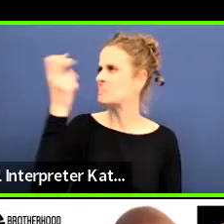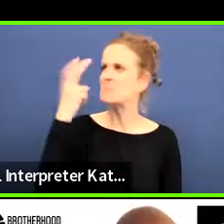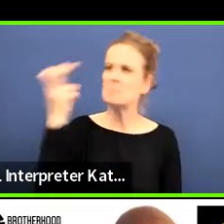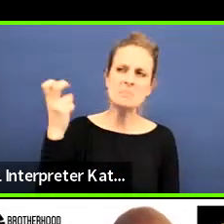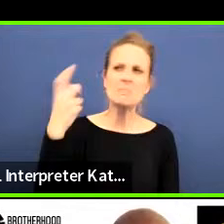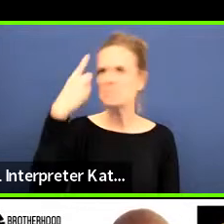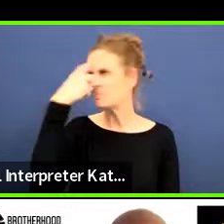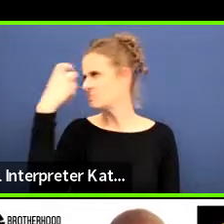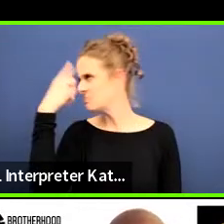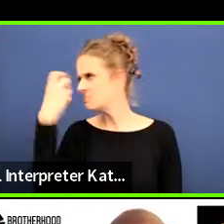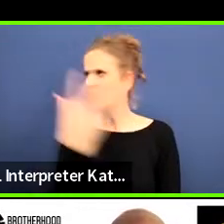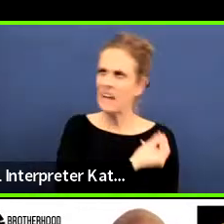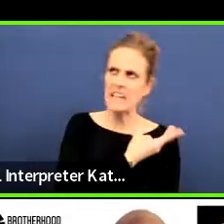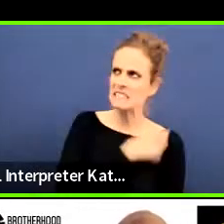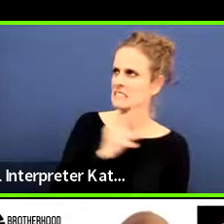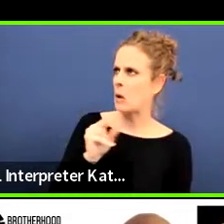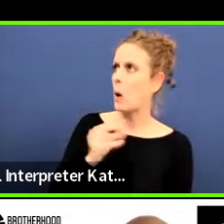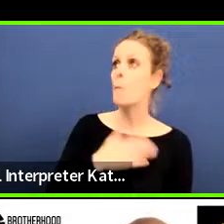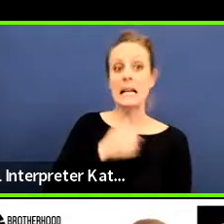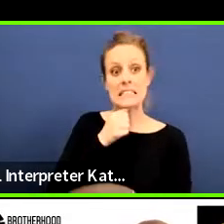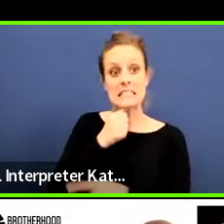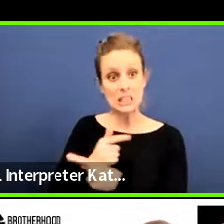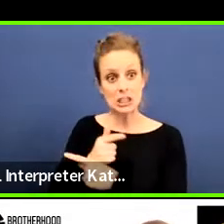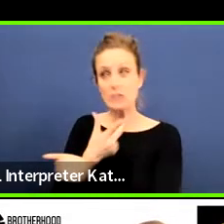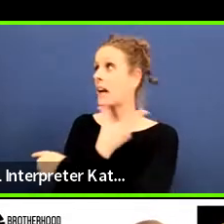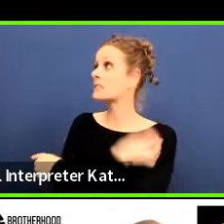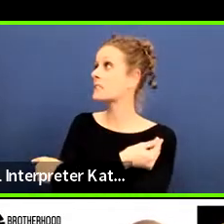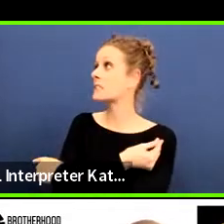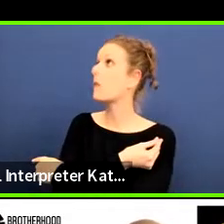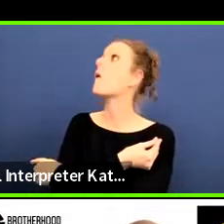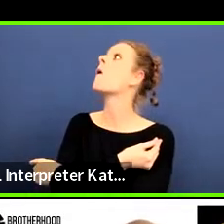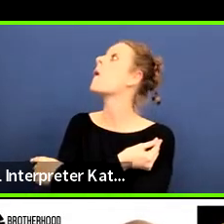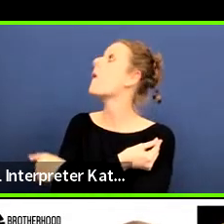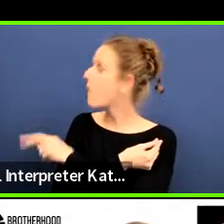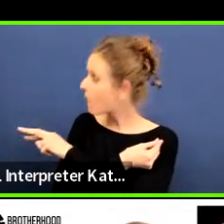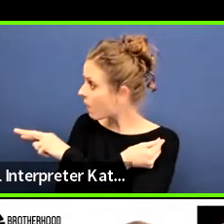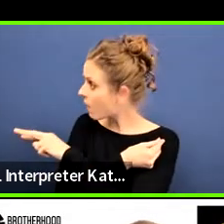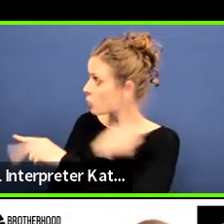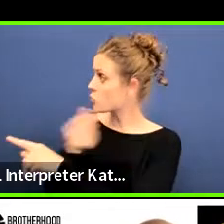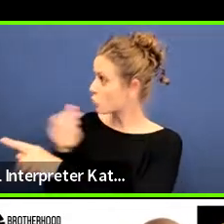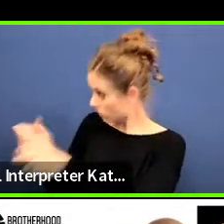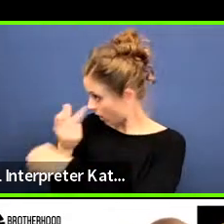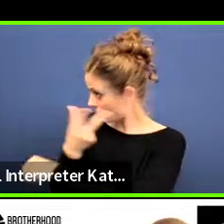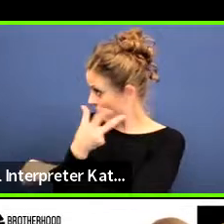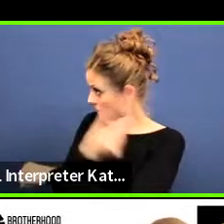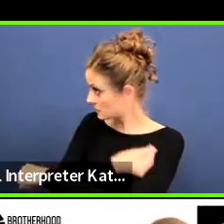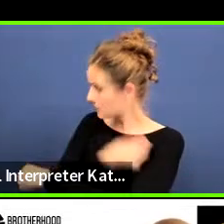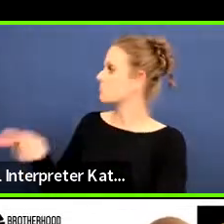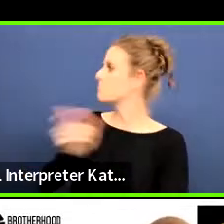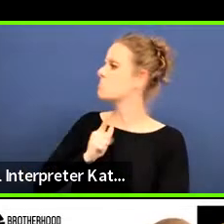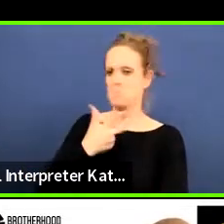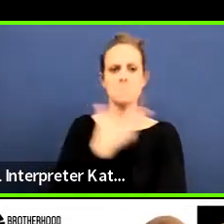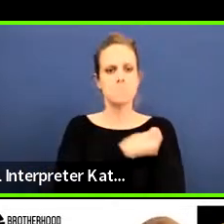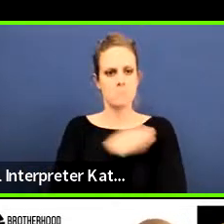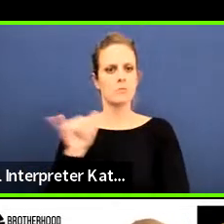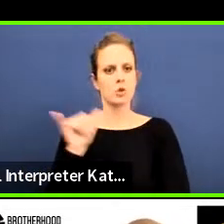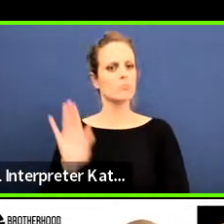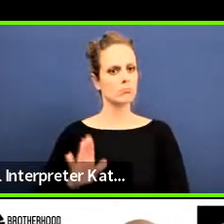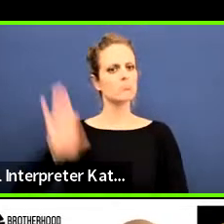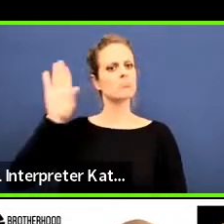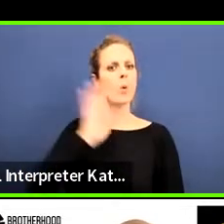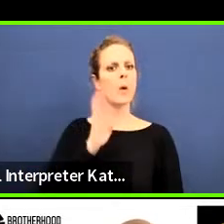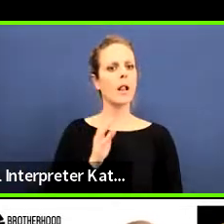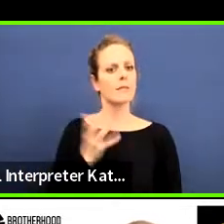everything, but her sister got it, and that's when they decided that they would say, yeah, I'm going to get the vaccine, right? And